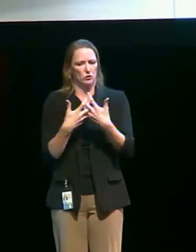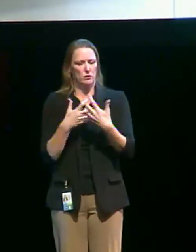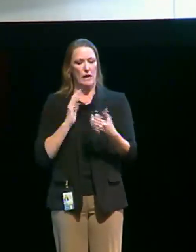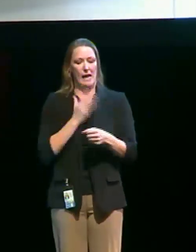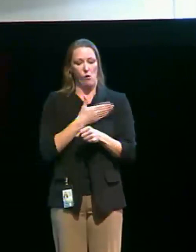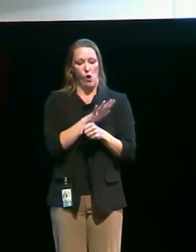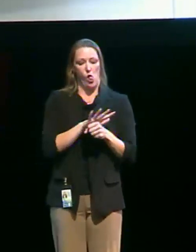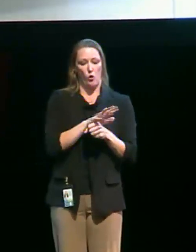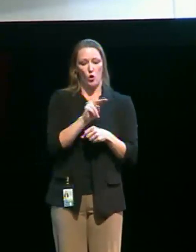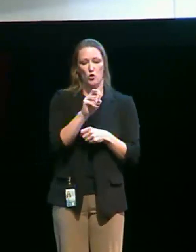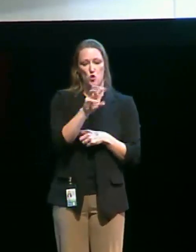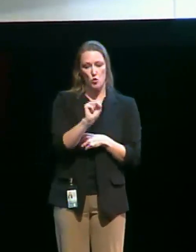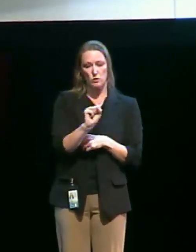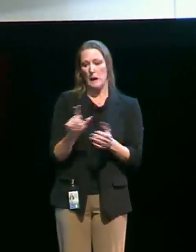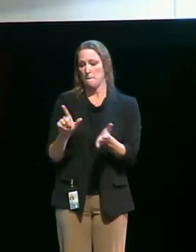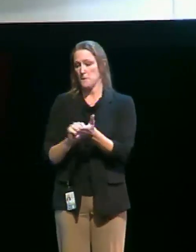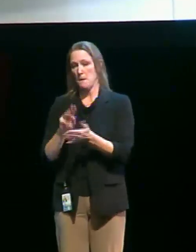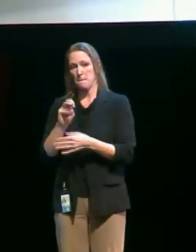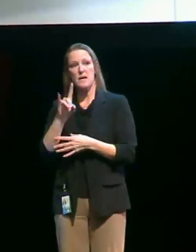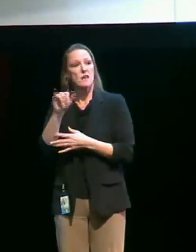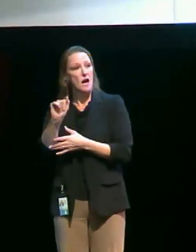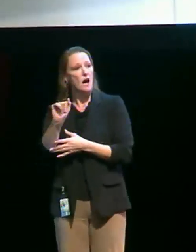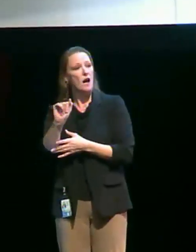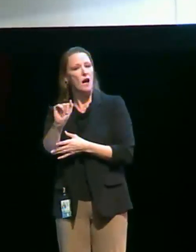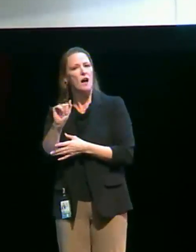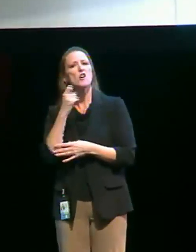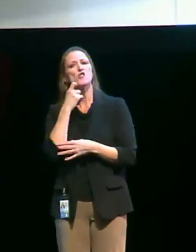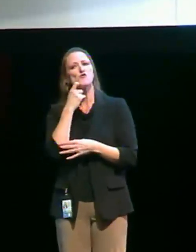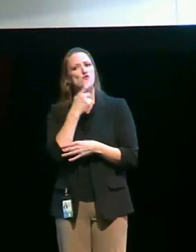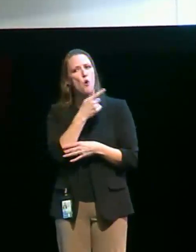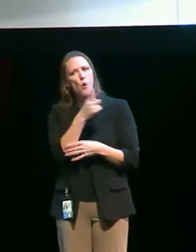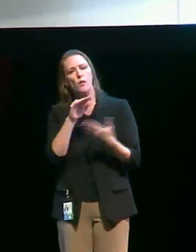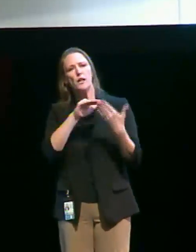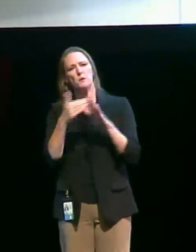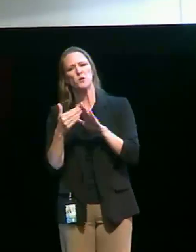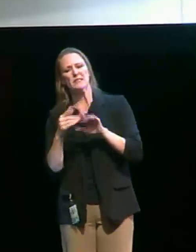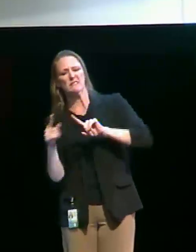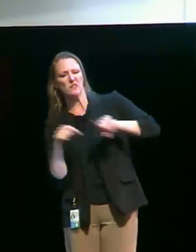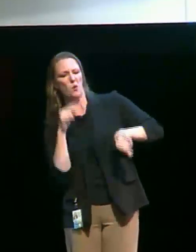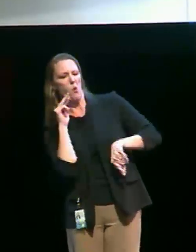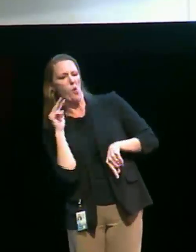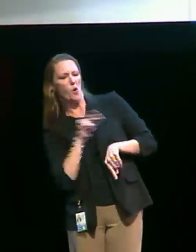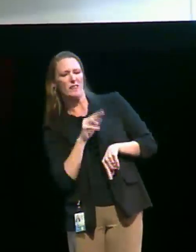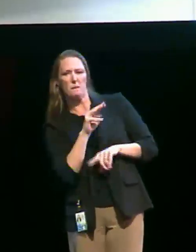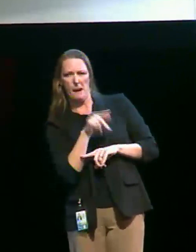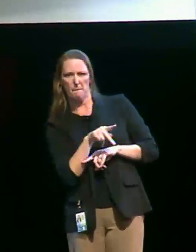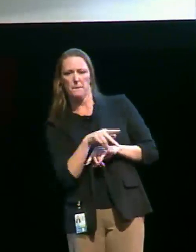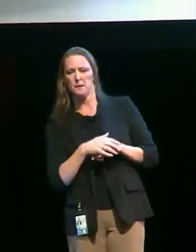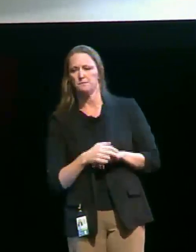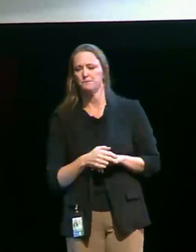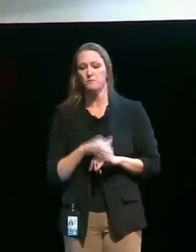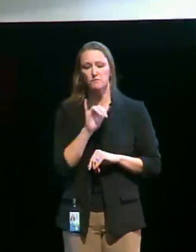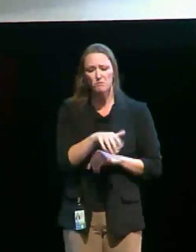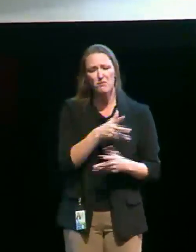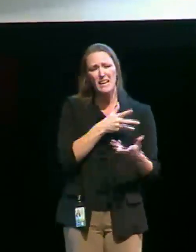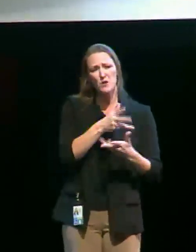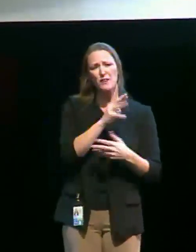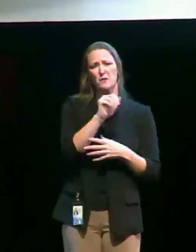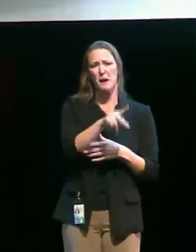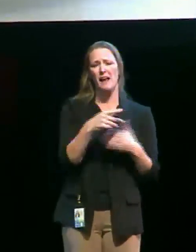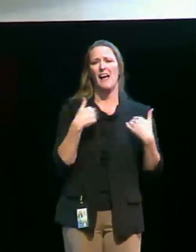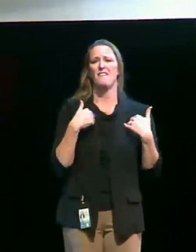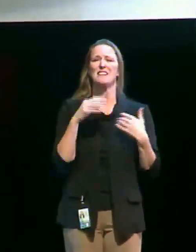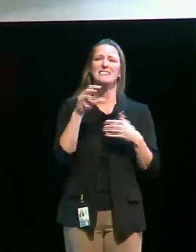and printed media did refer the community to the interactive map. The interactive map had tens of thousands of